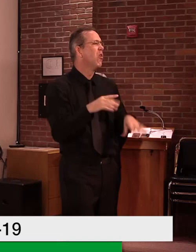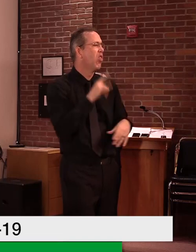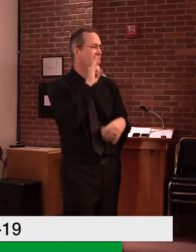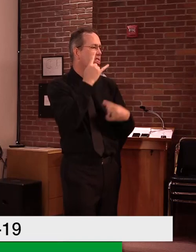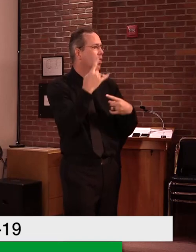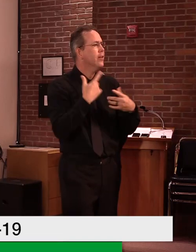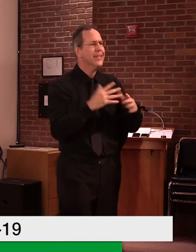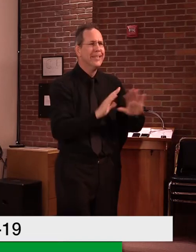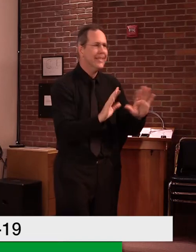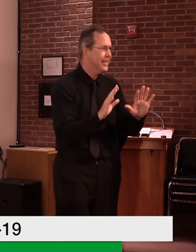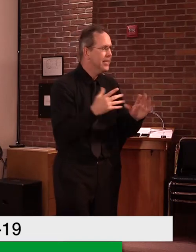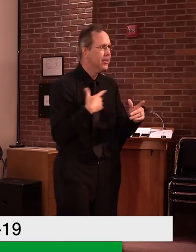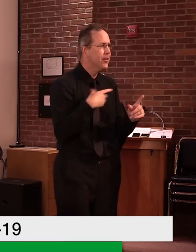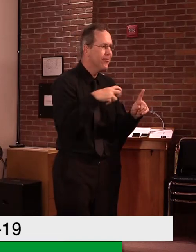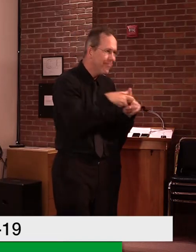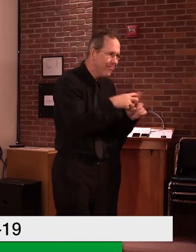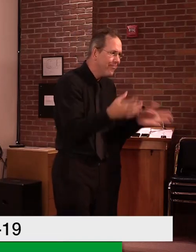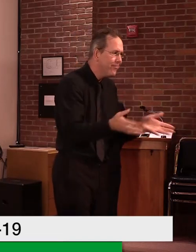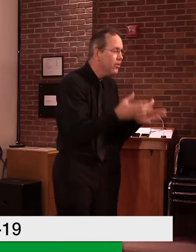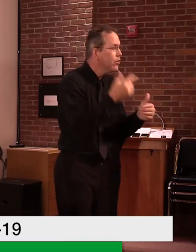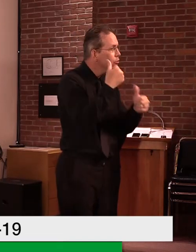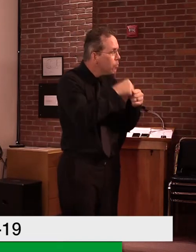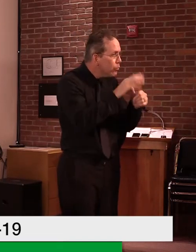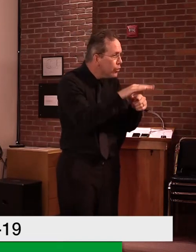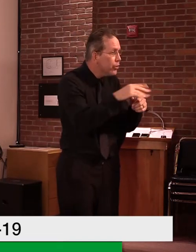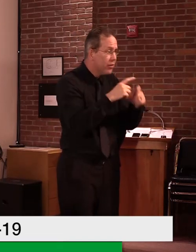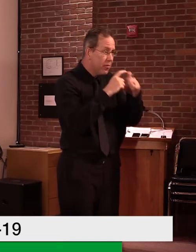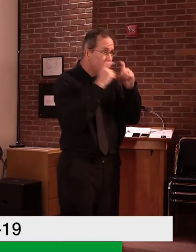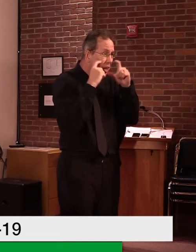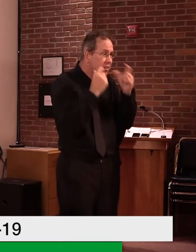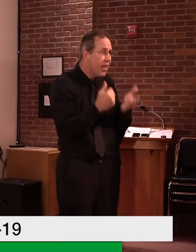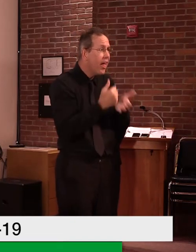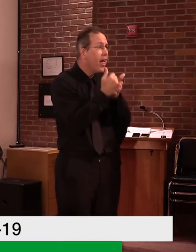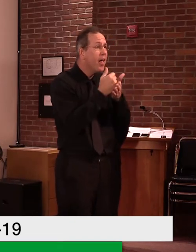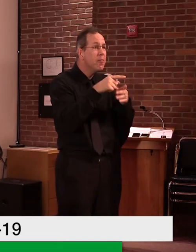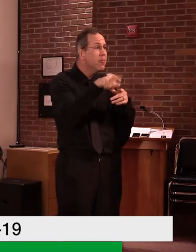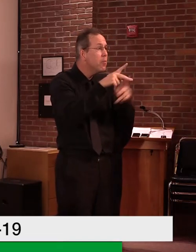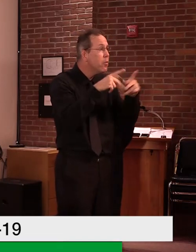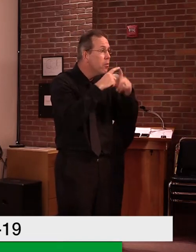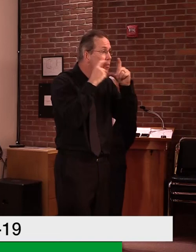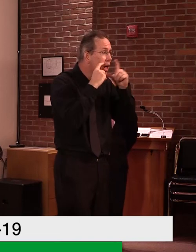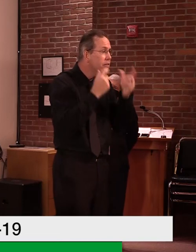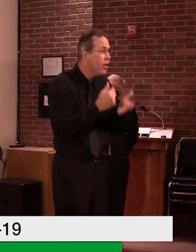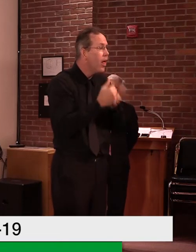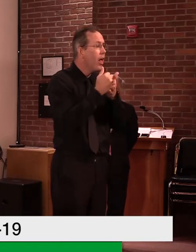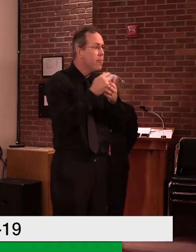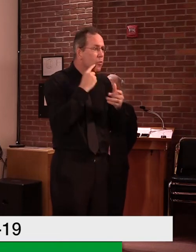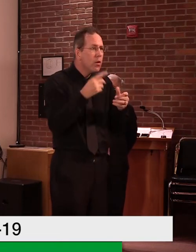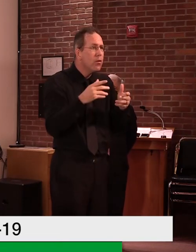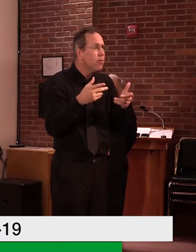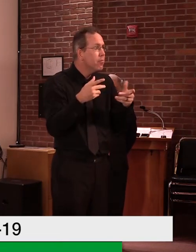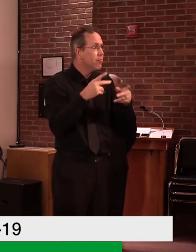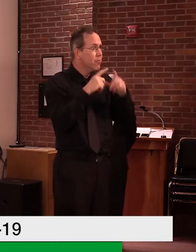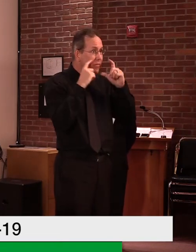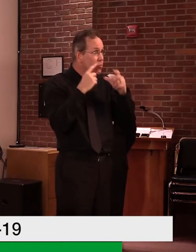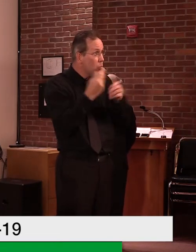wearing a mask will not only protect the gains we've made, but also help your family members and friends stay healthy.